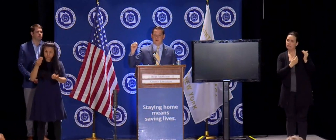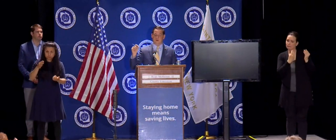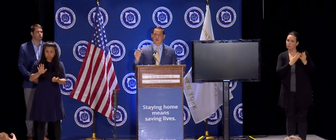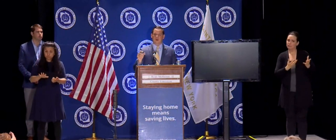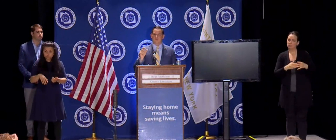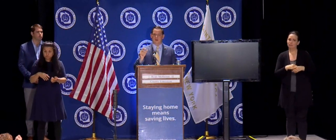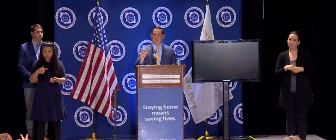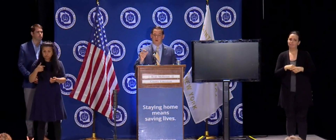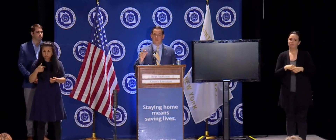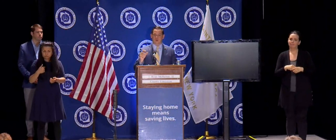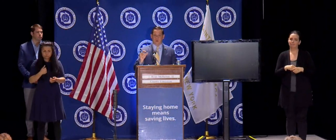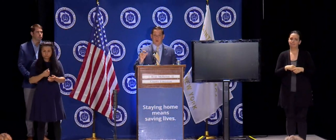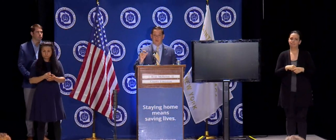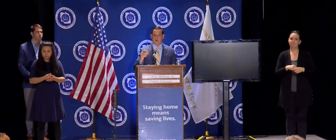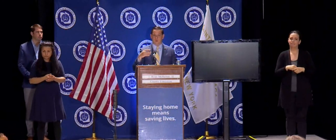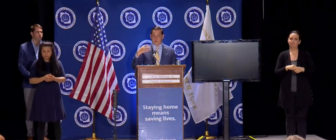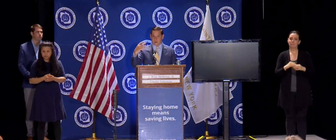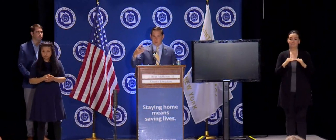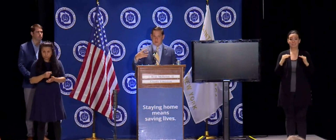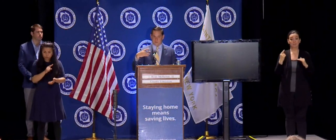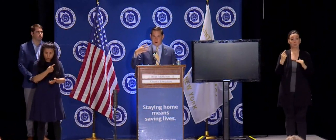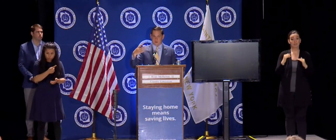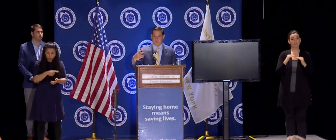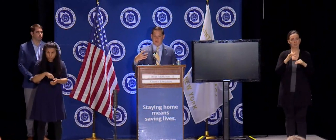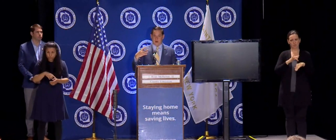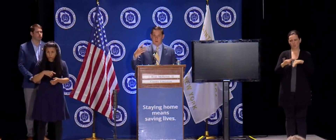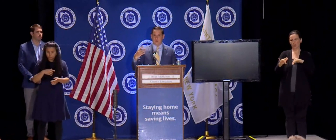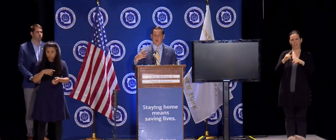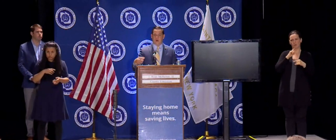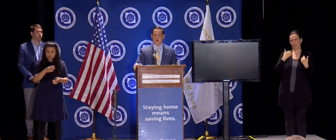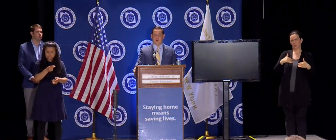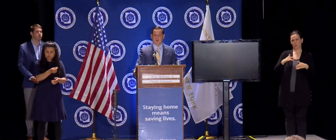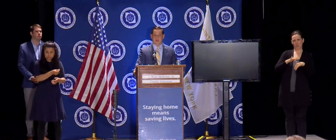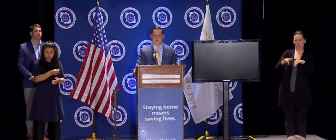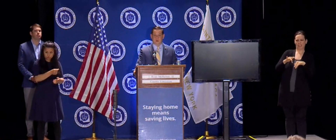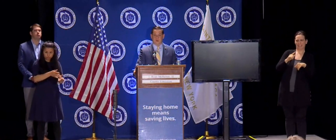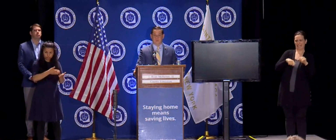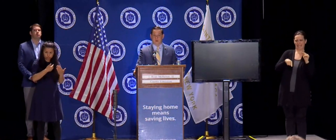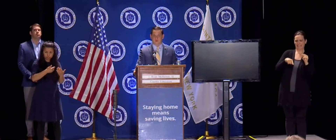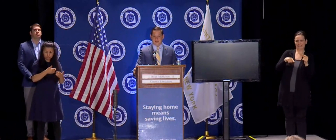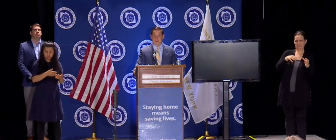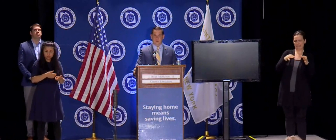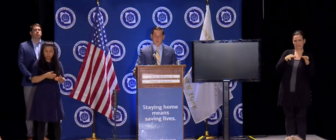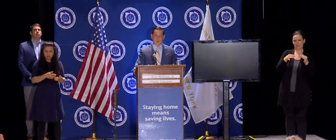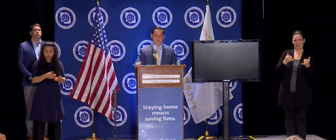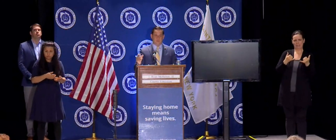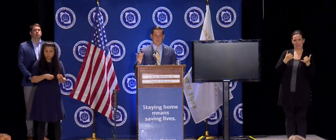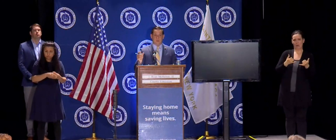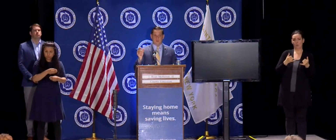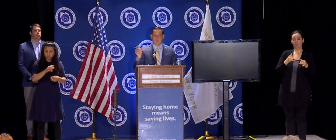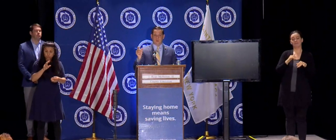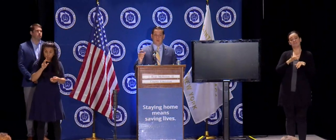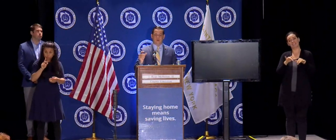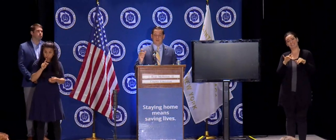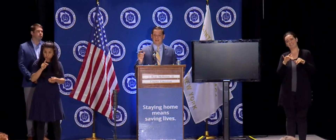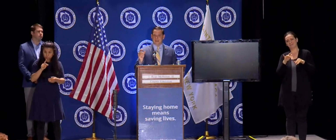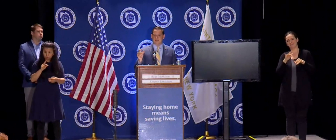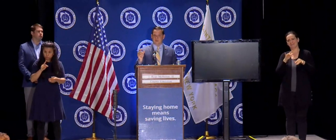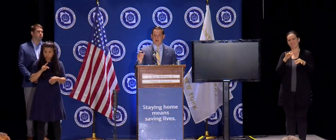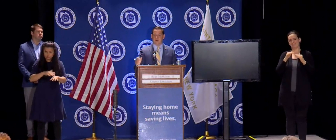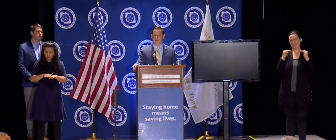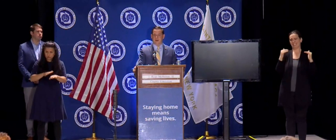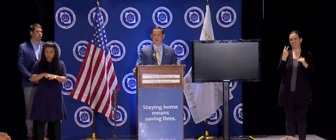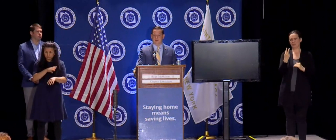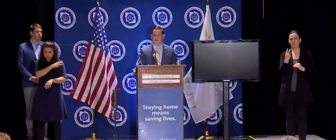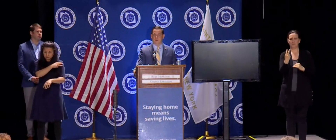type things. Phase 1, too early, because we're learning about the virus right now. We're dealing with it. But phase 2, you need to